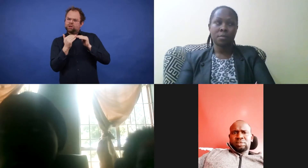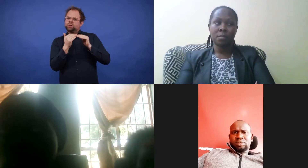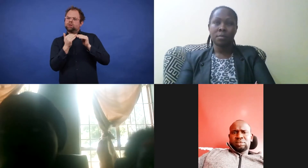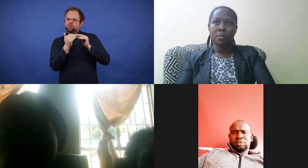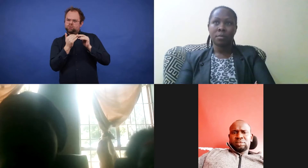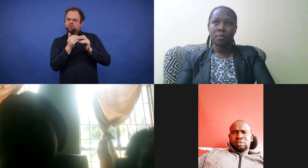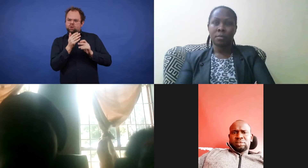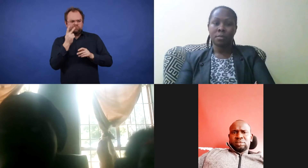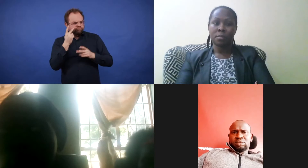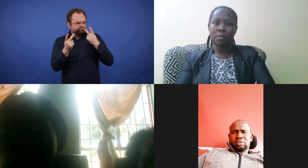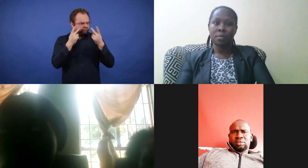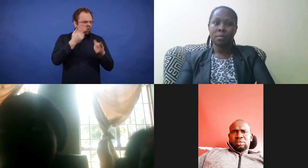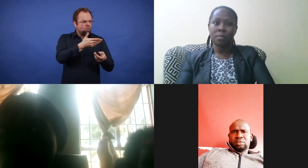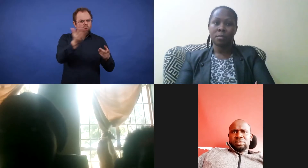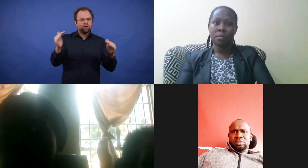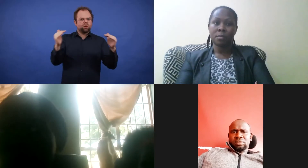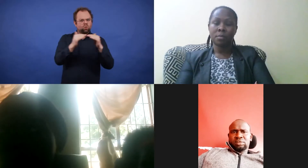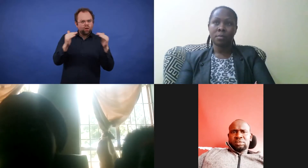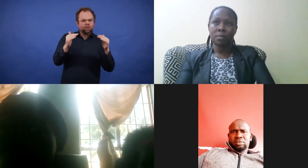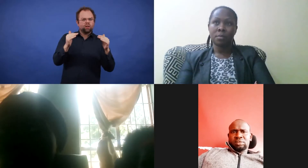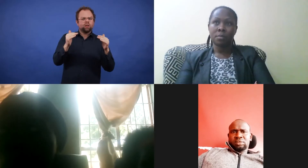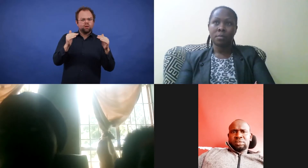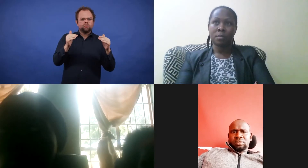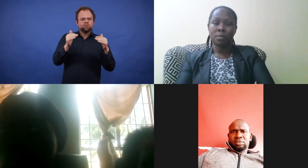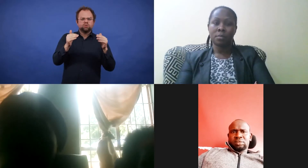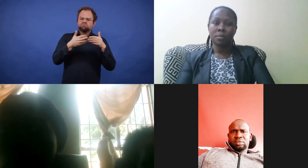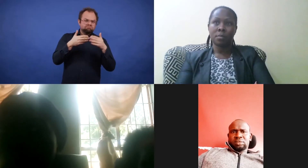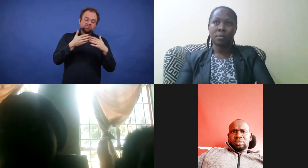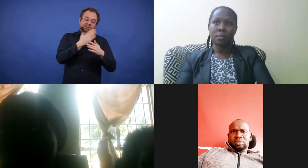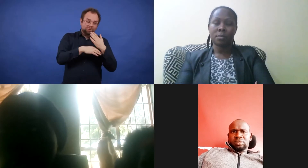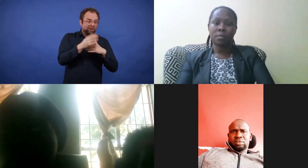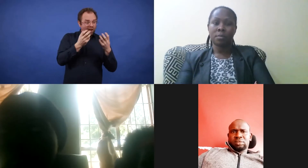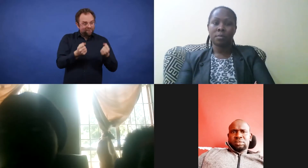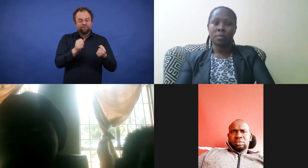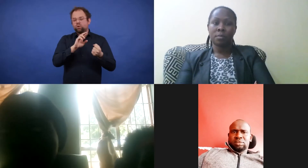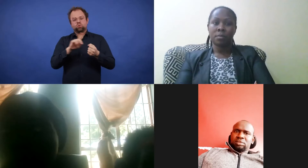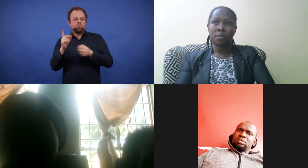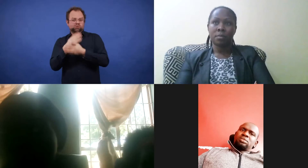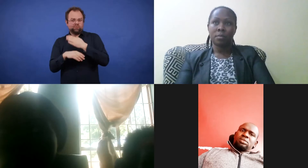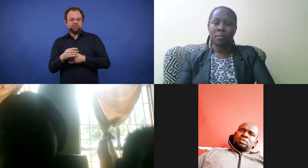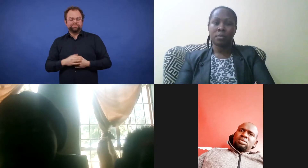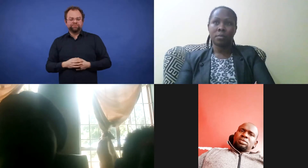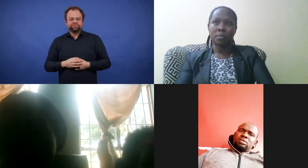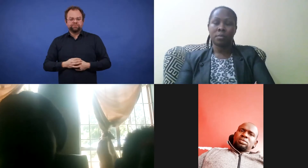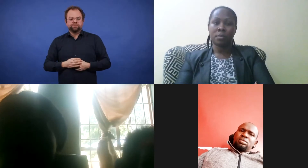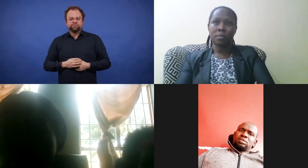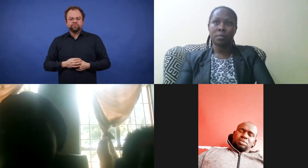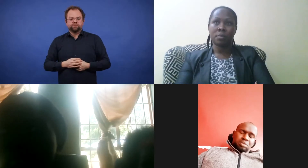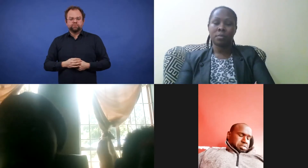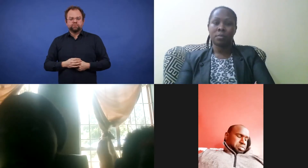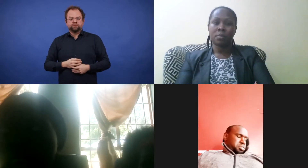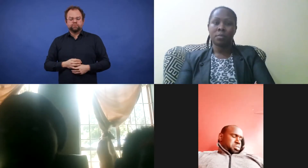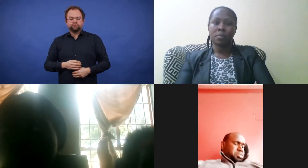that a young person with disability can also make sure that